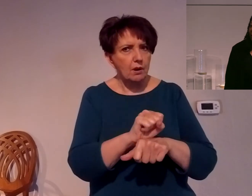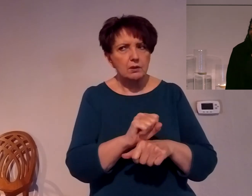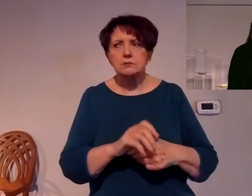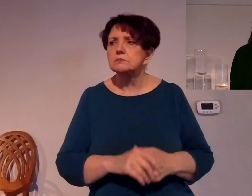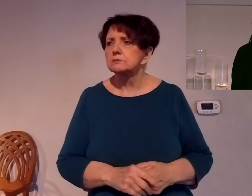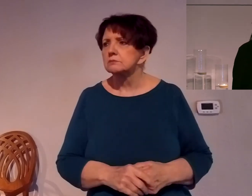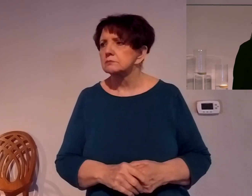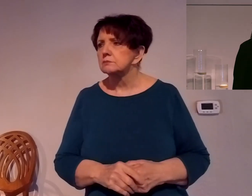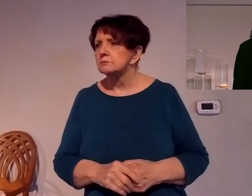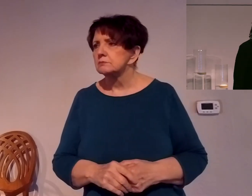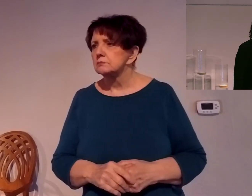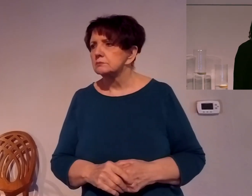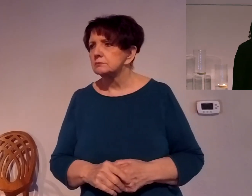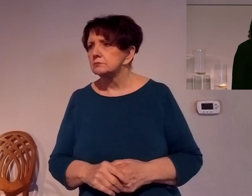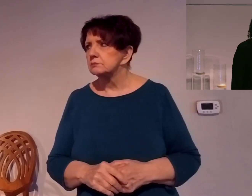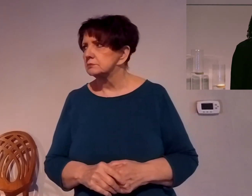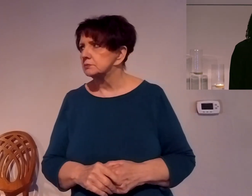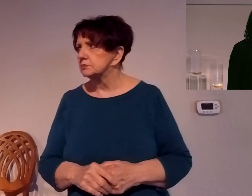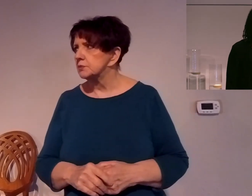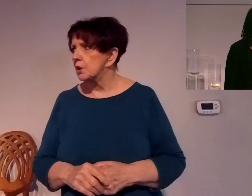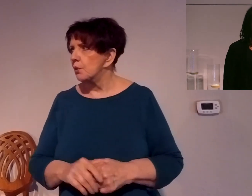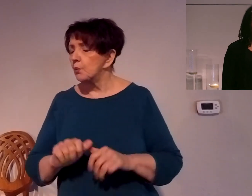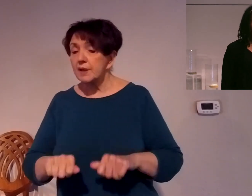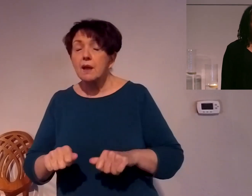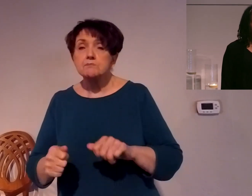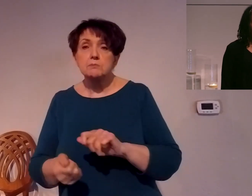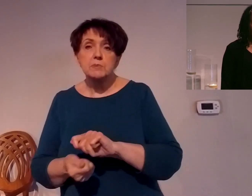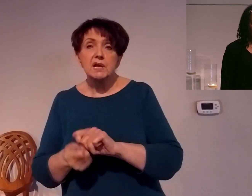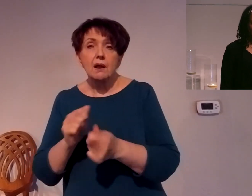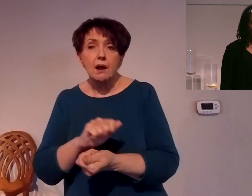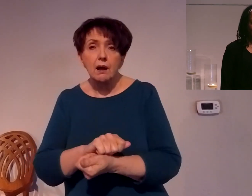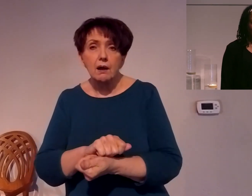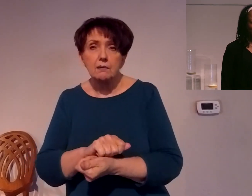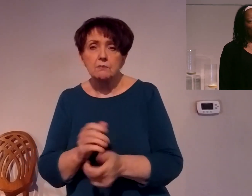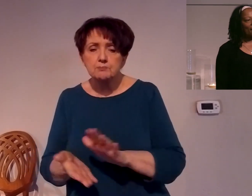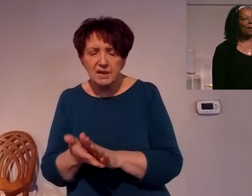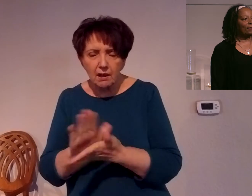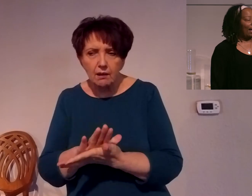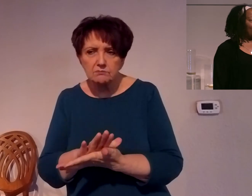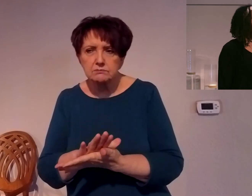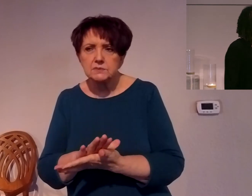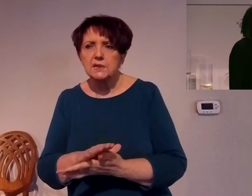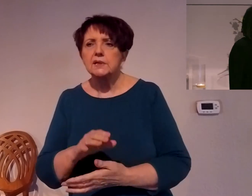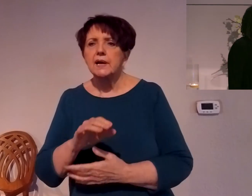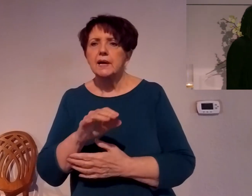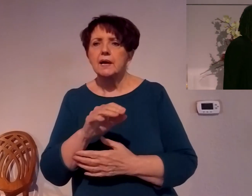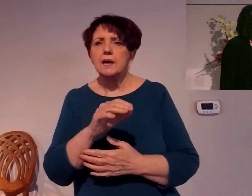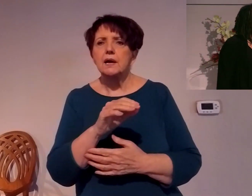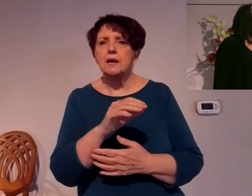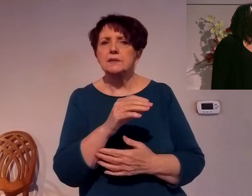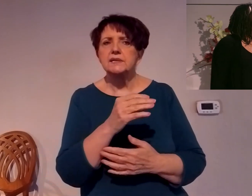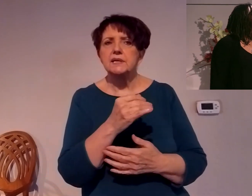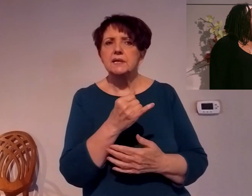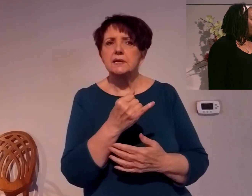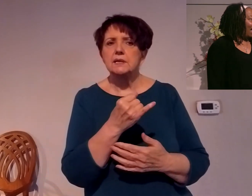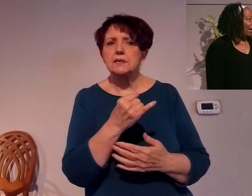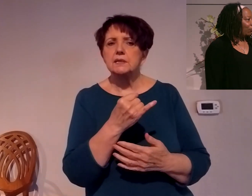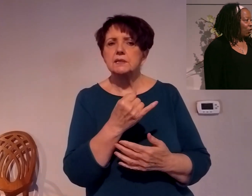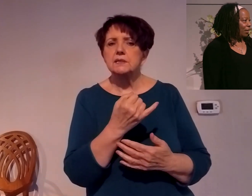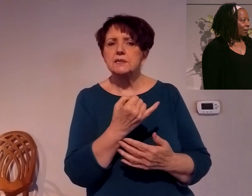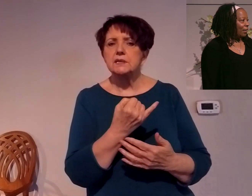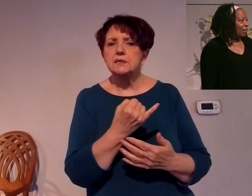make ourselves an instrument for its action. Now think about that, an instrument for